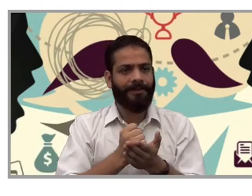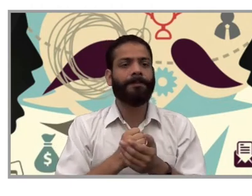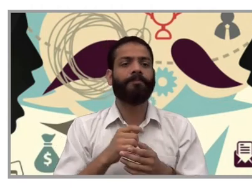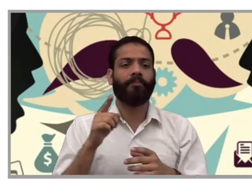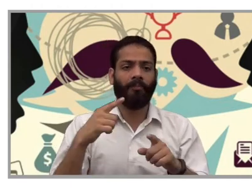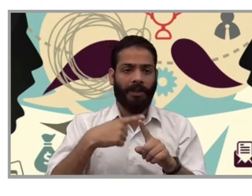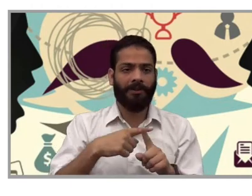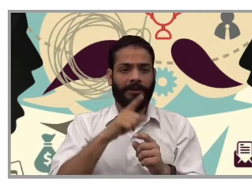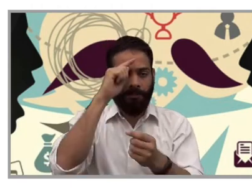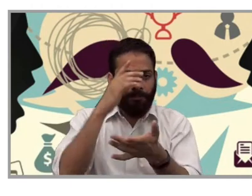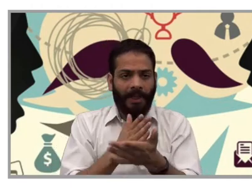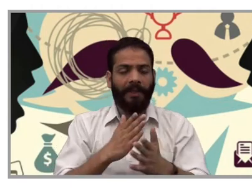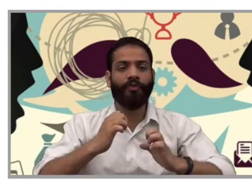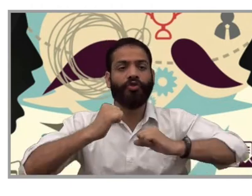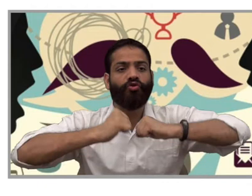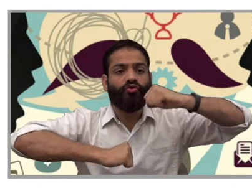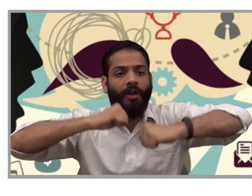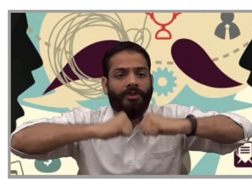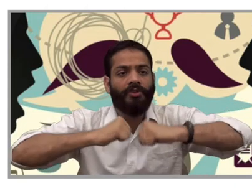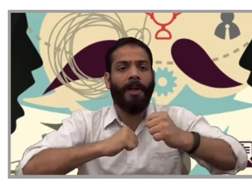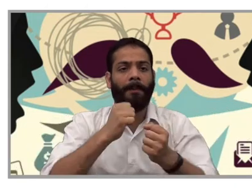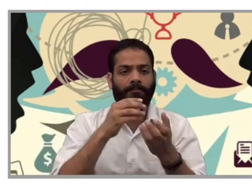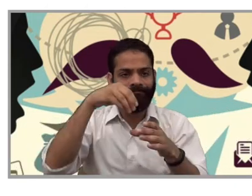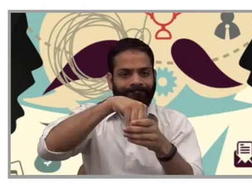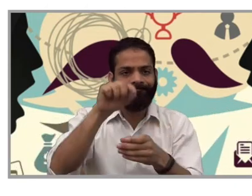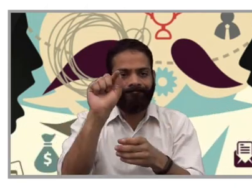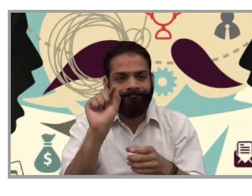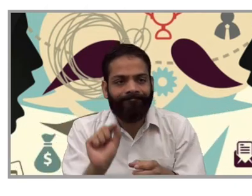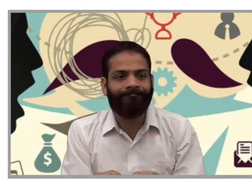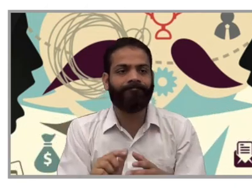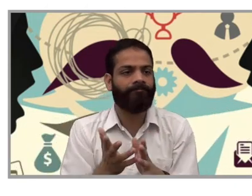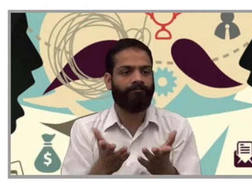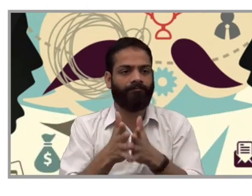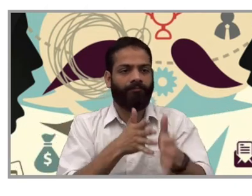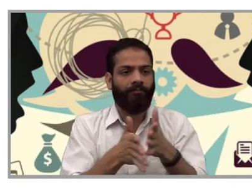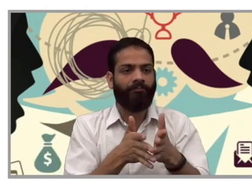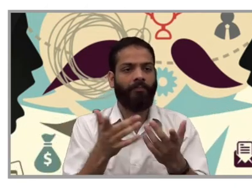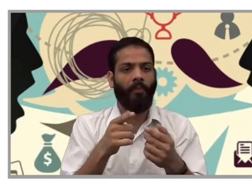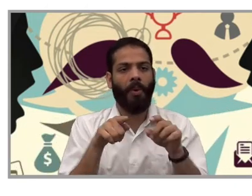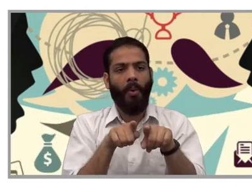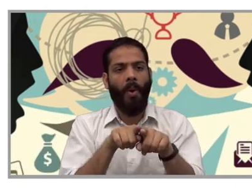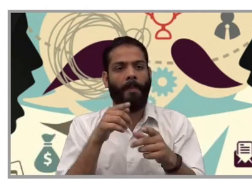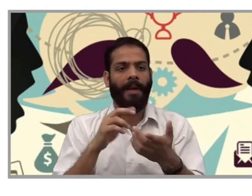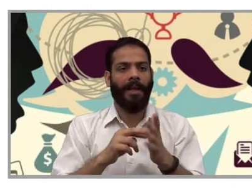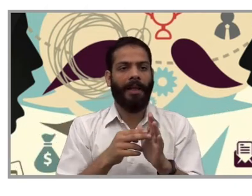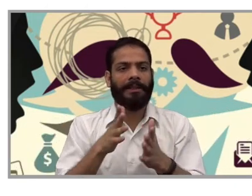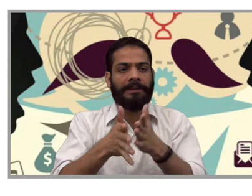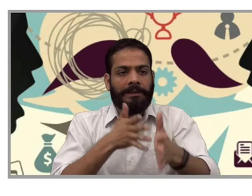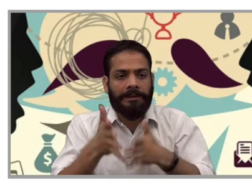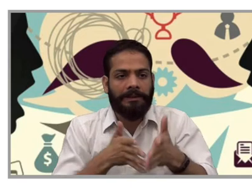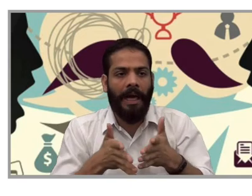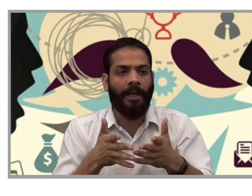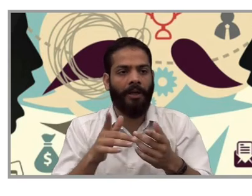Indian sign language fingerspelling system is based on the English alphabet rather than on the Devanagari.